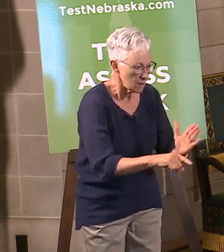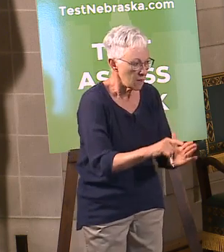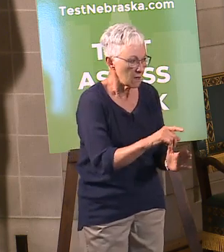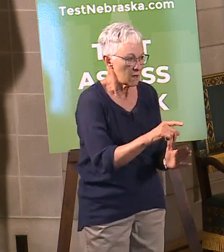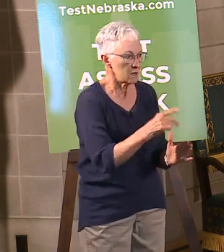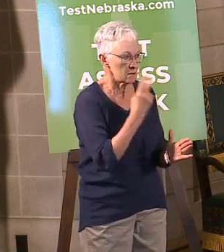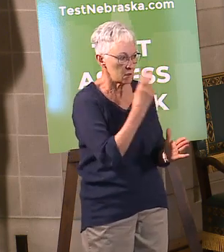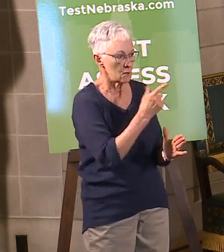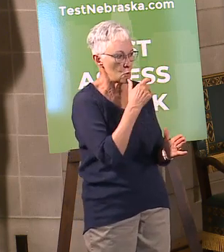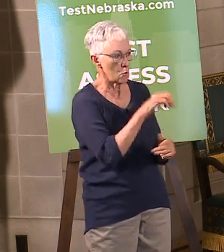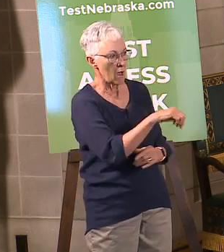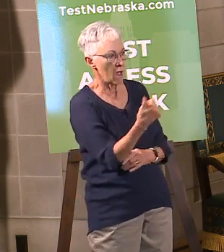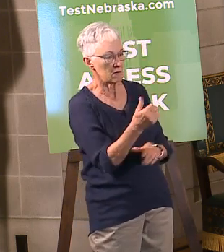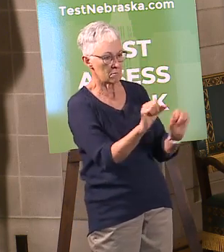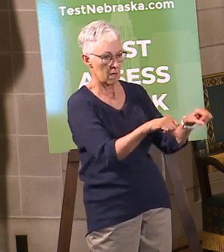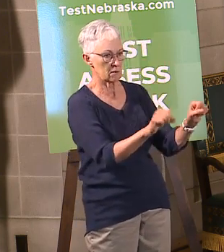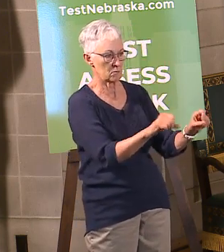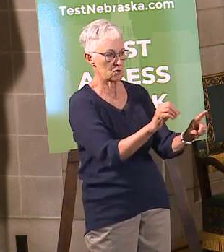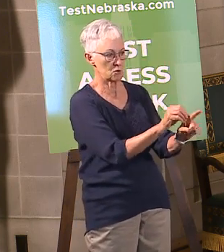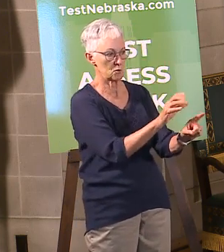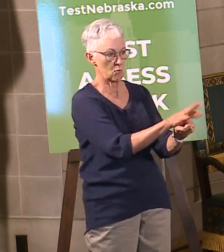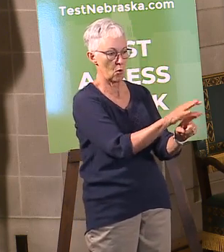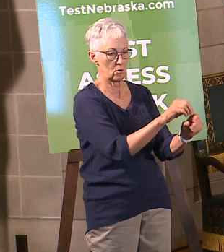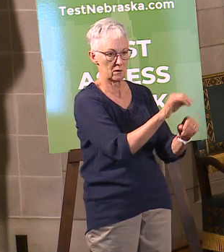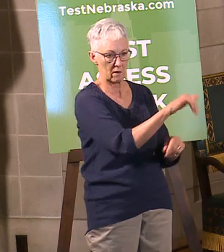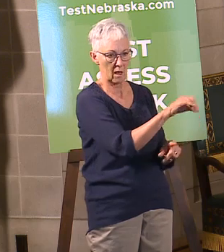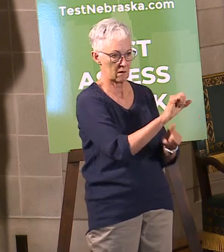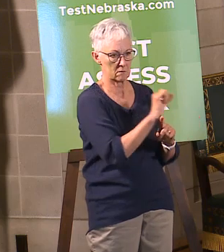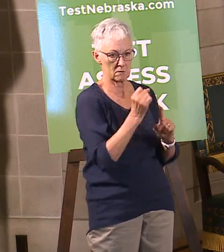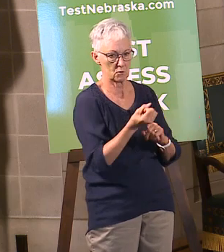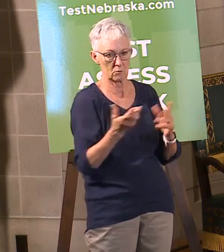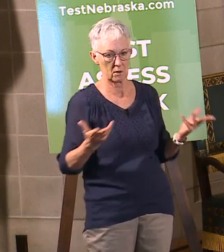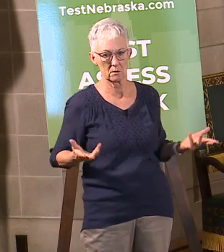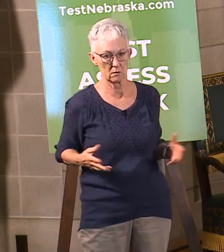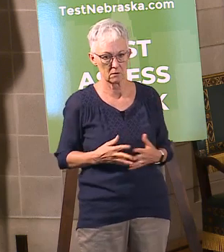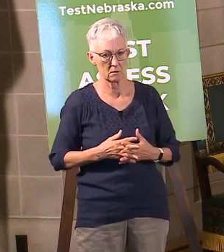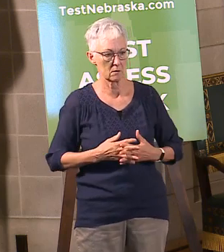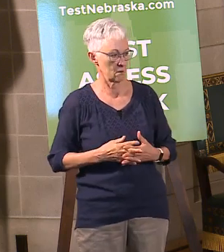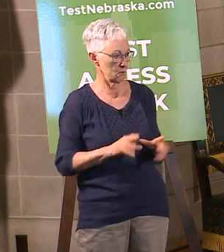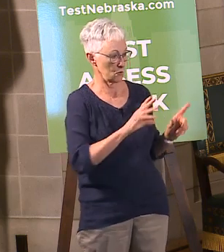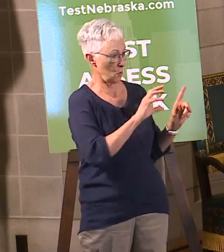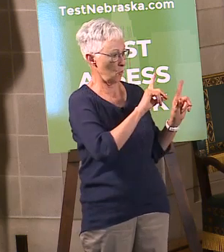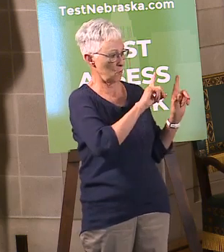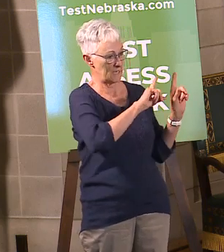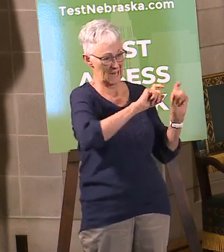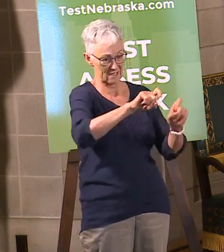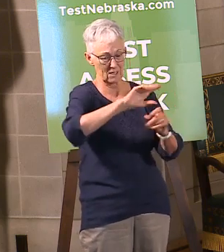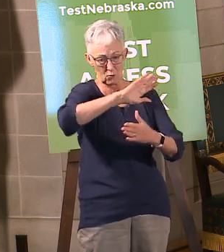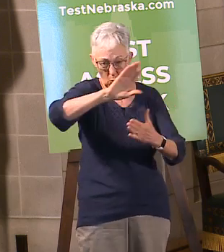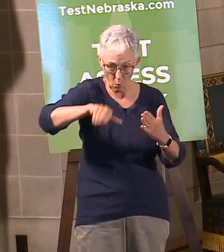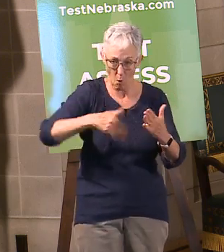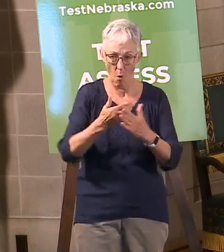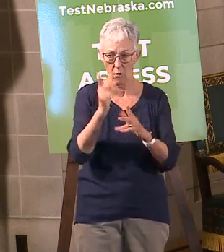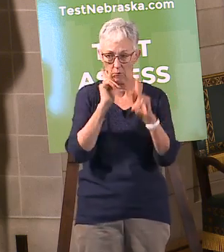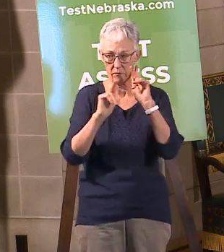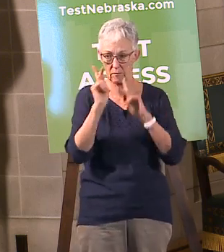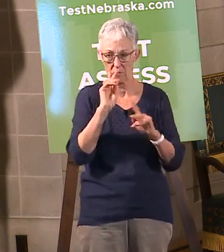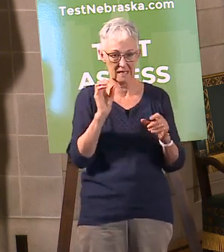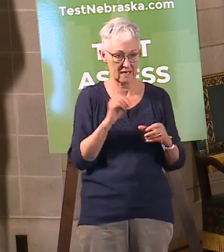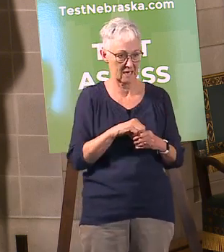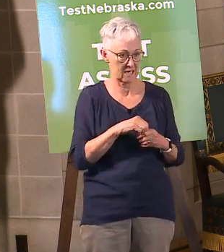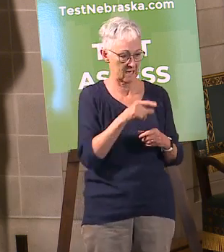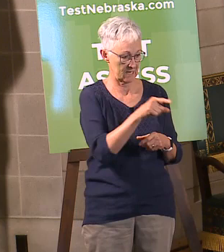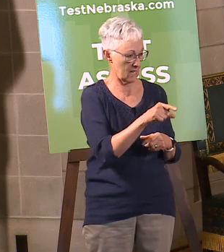that exposure. And you test according to those guidelines too. So by testing all long-term care residents or testing every citizen